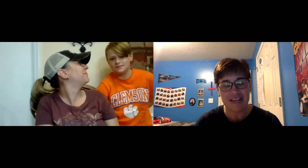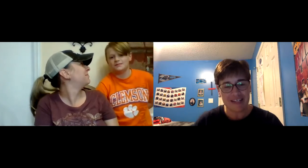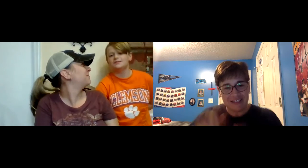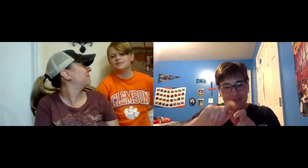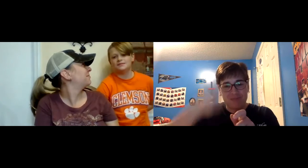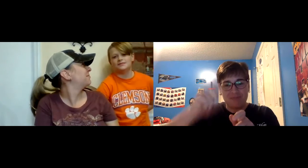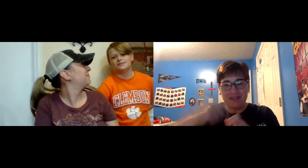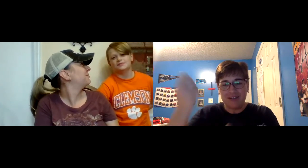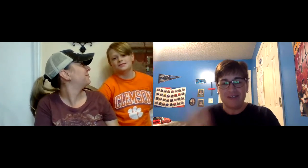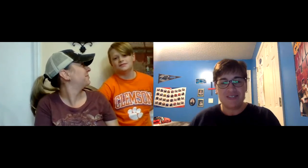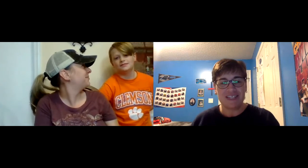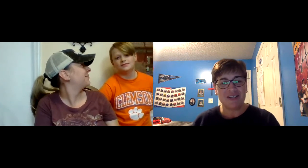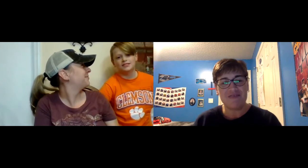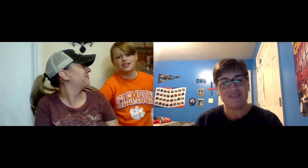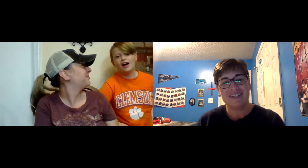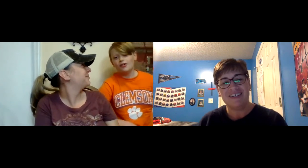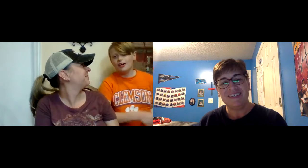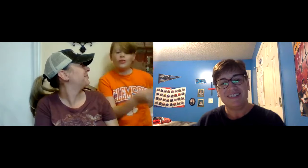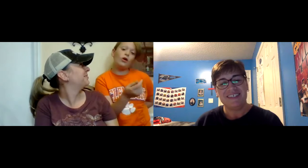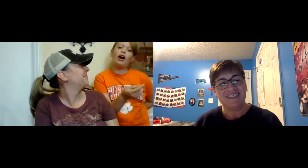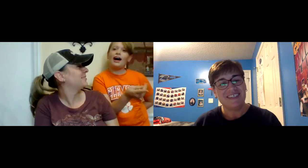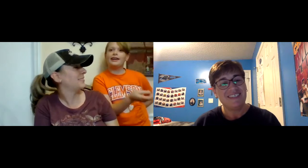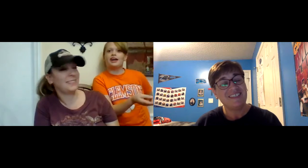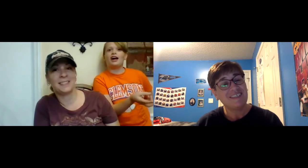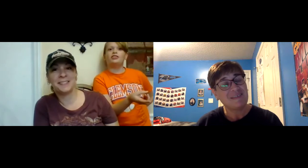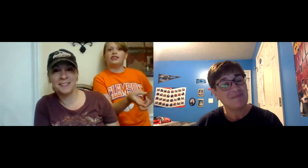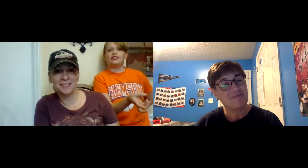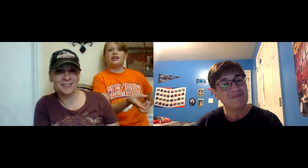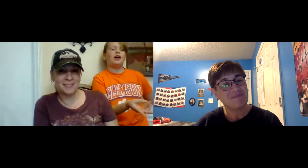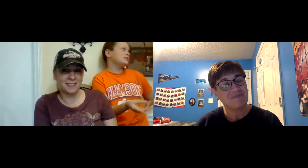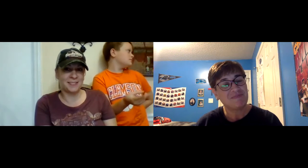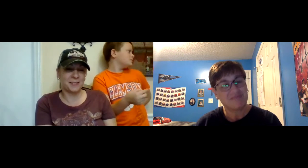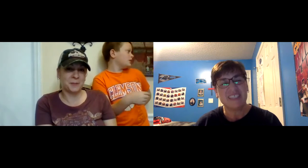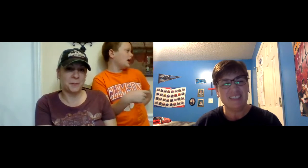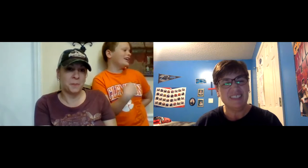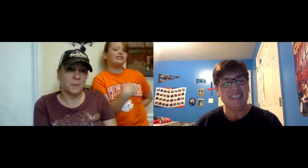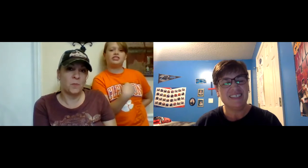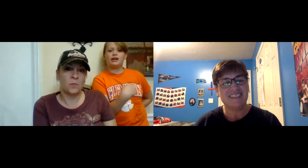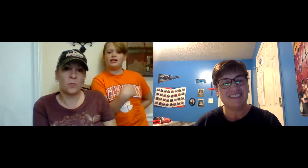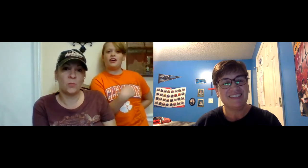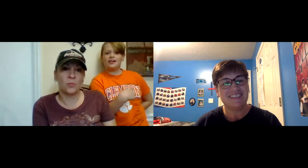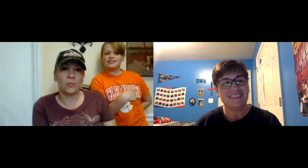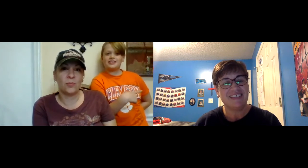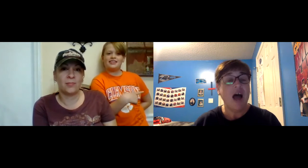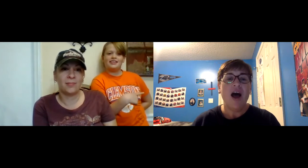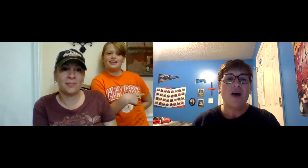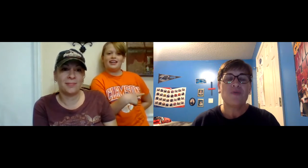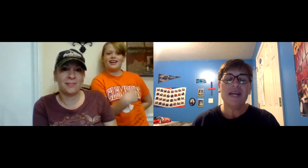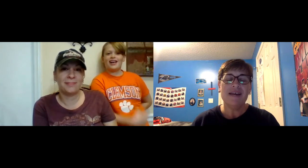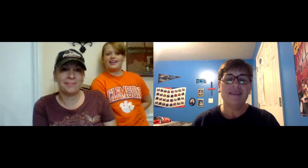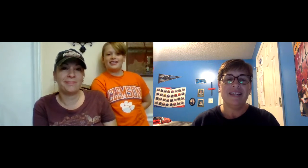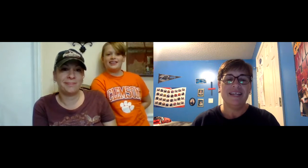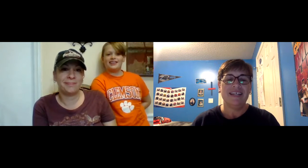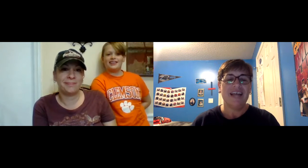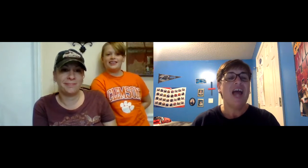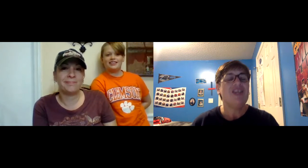and all that kind of stuff. I'll plucking all those things off. Well, I don't eat the tops, but I give it to my dogs. And they